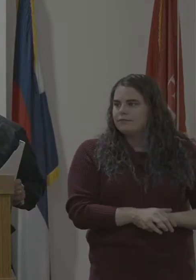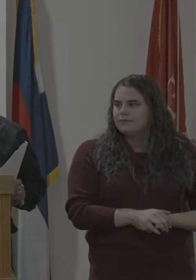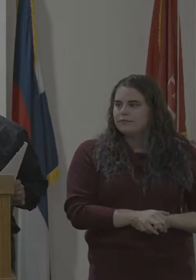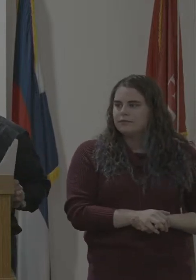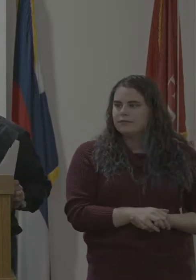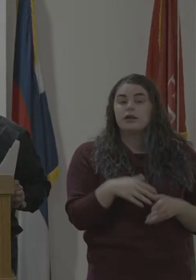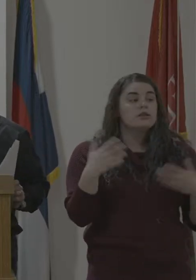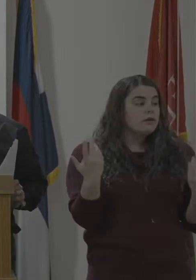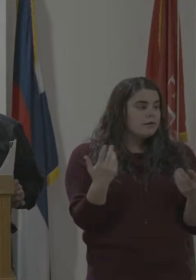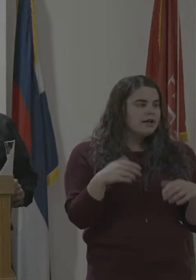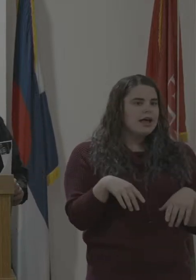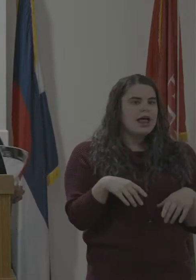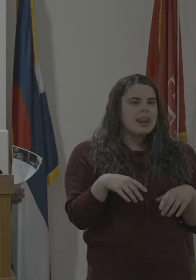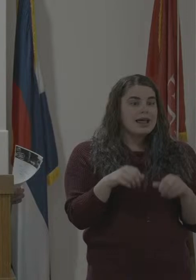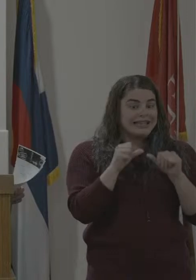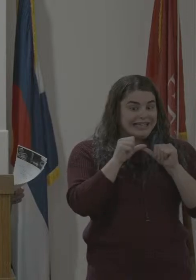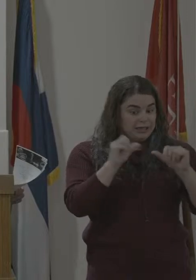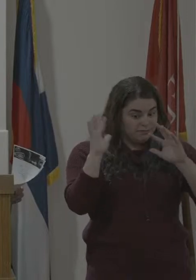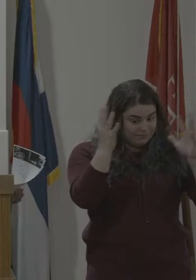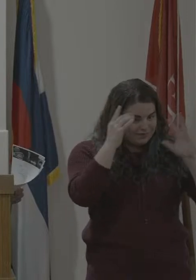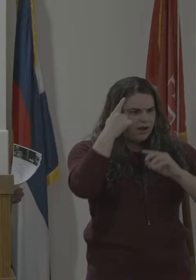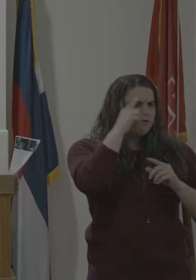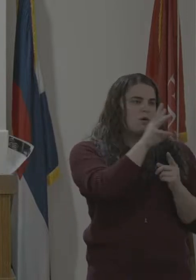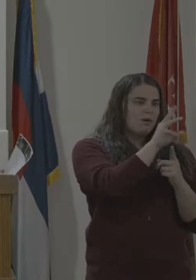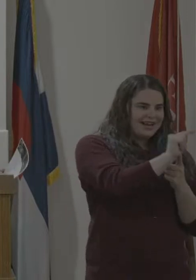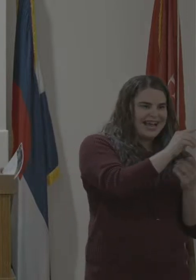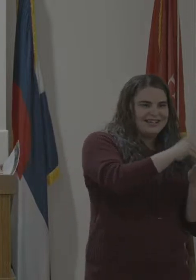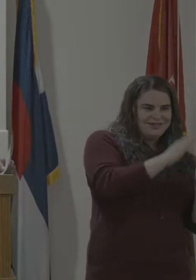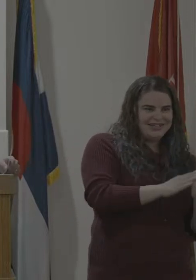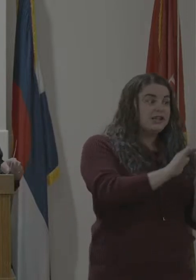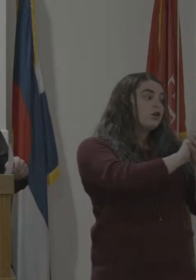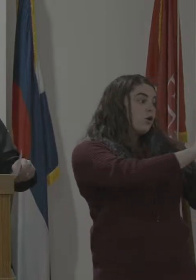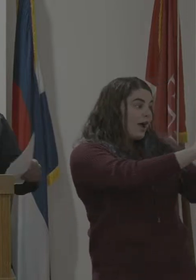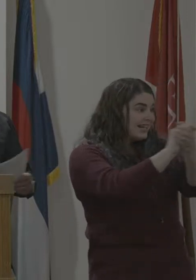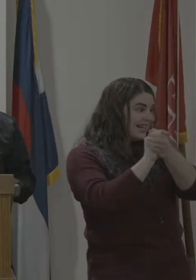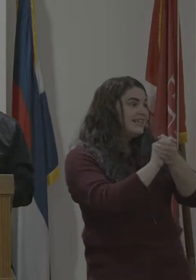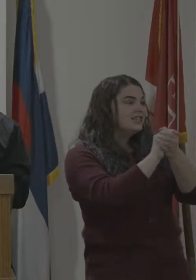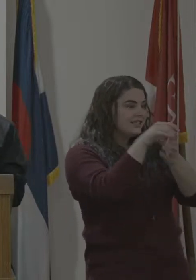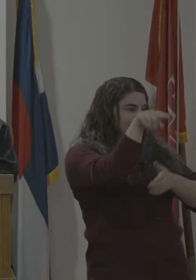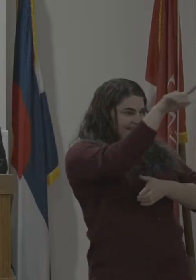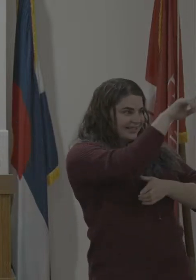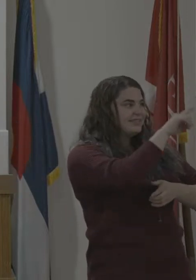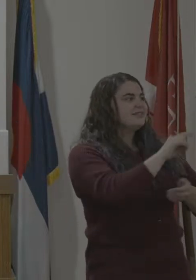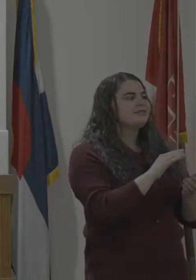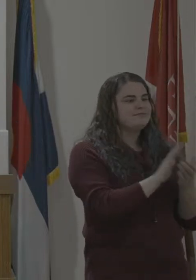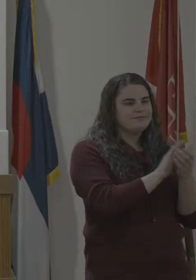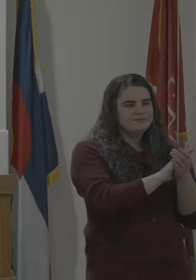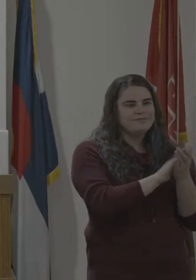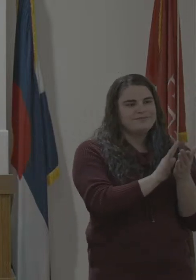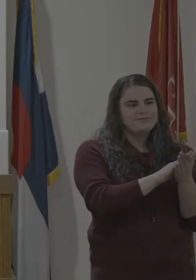Well, let's keep that applause going for those Warren Tech students. So congrats to y'all over there.